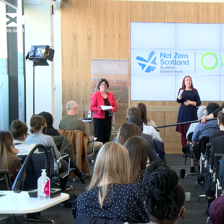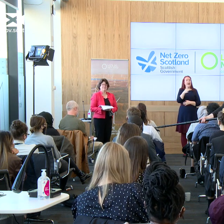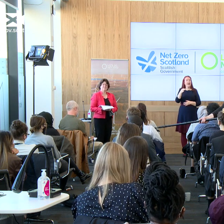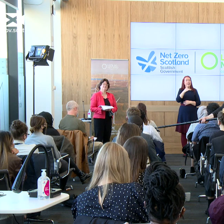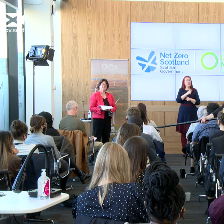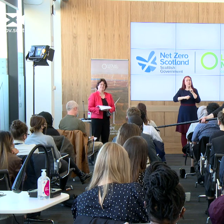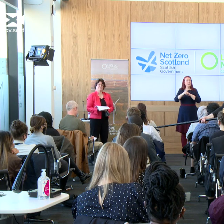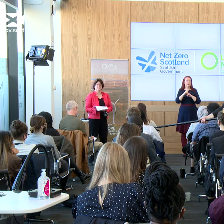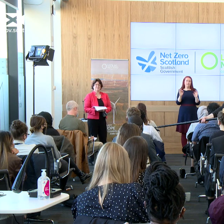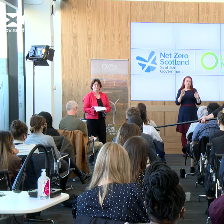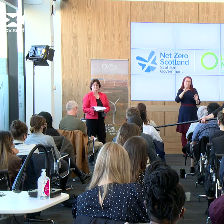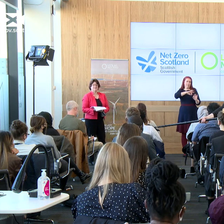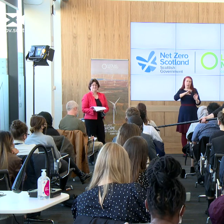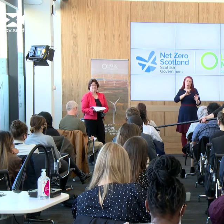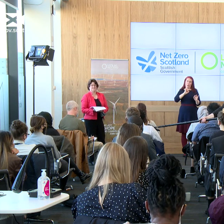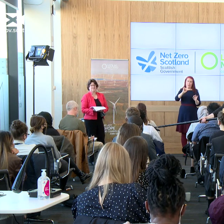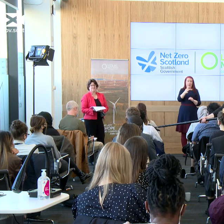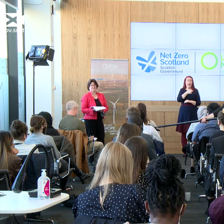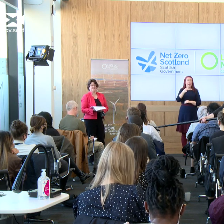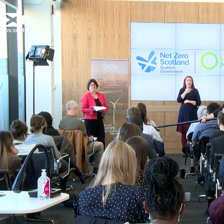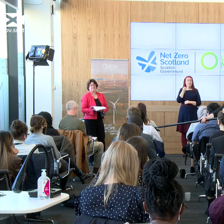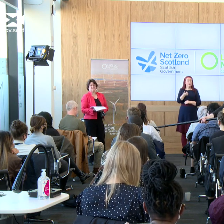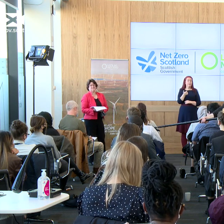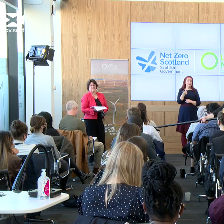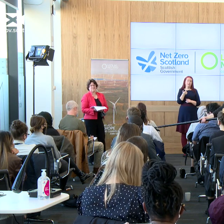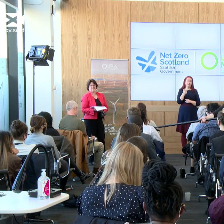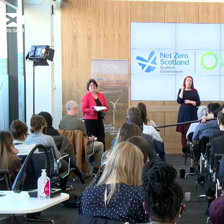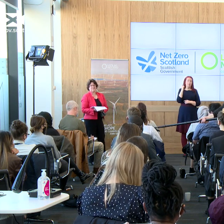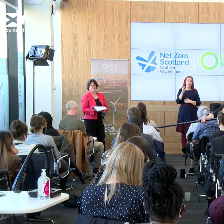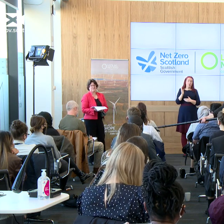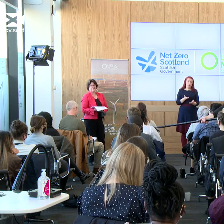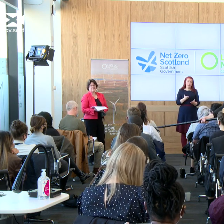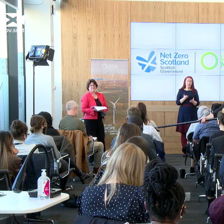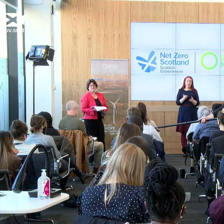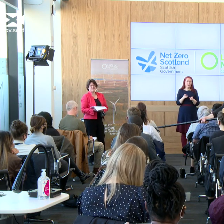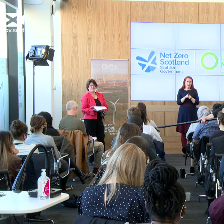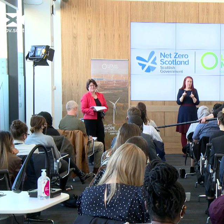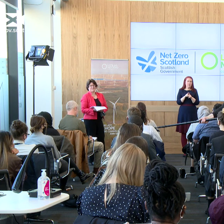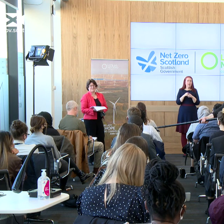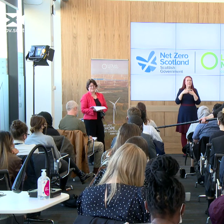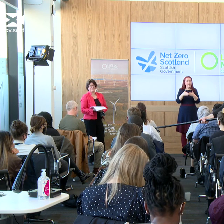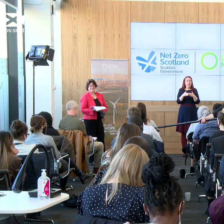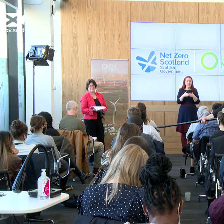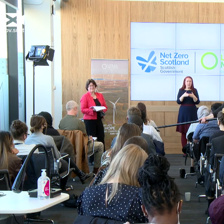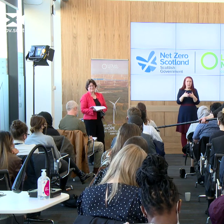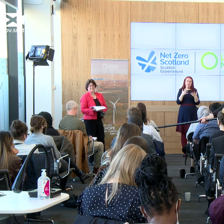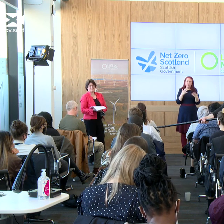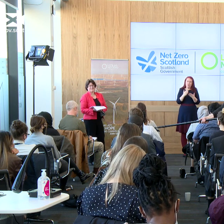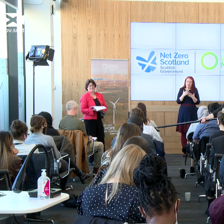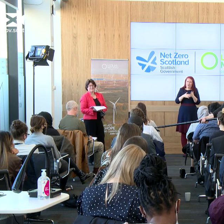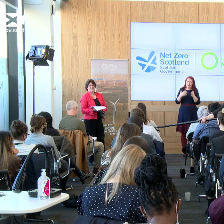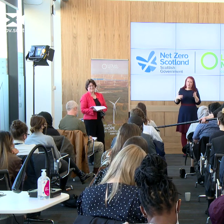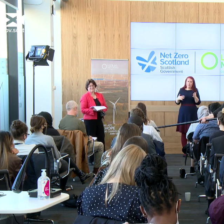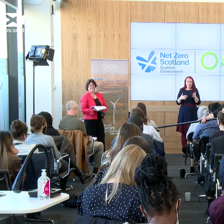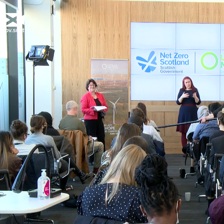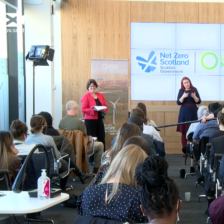this due to the lack of bus services and the cost of inter-island ferries. What is the Scottish Government doing to address